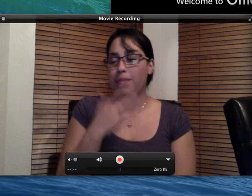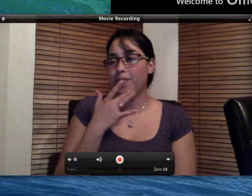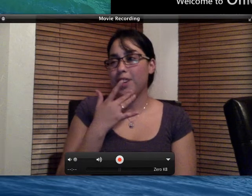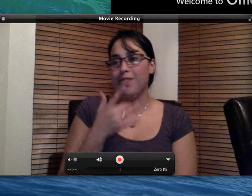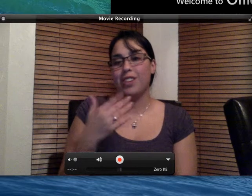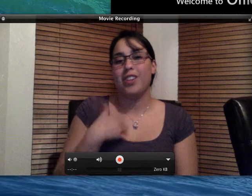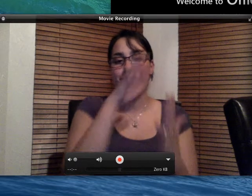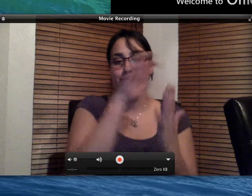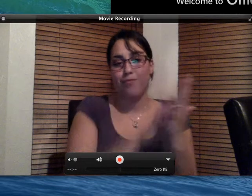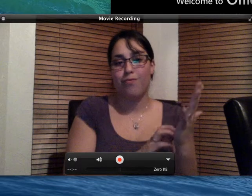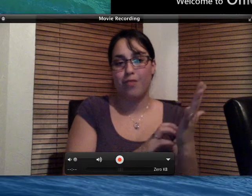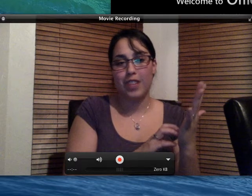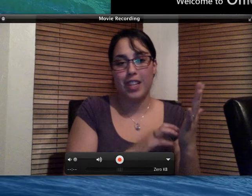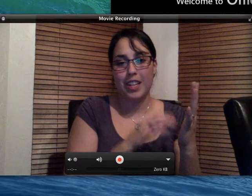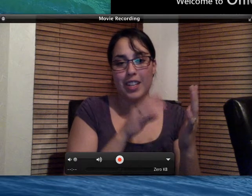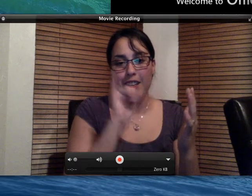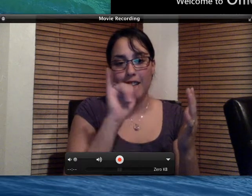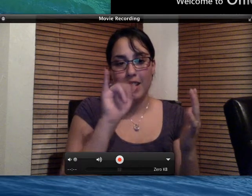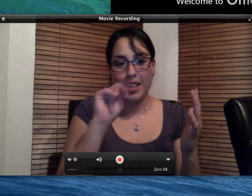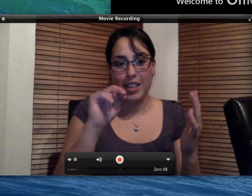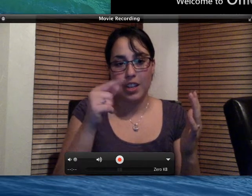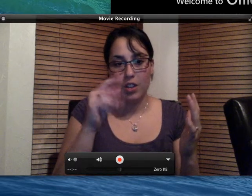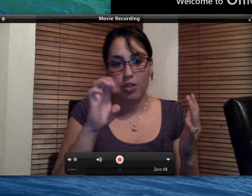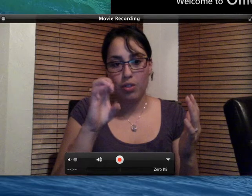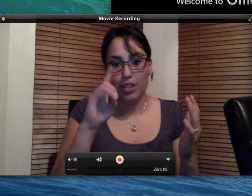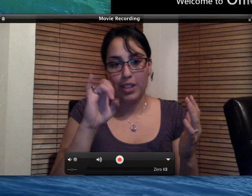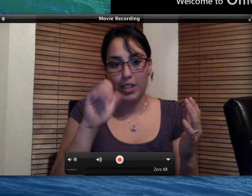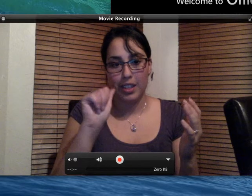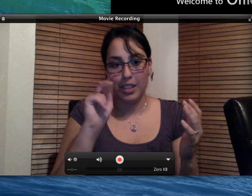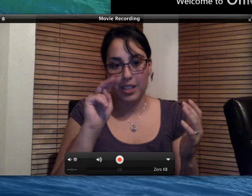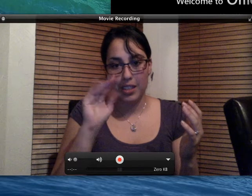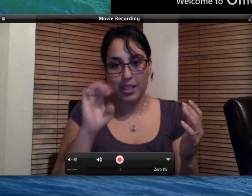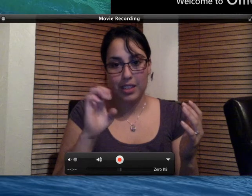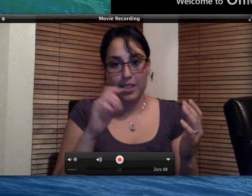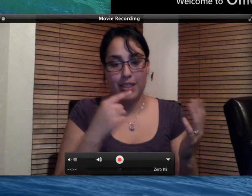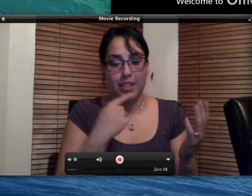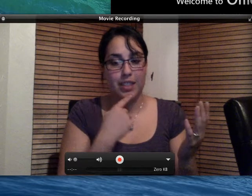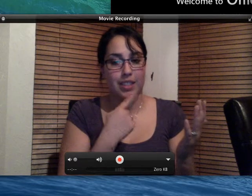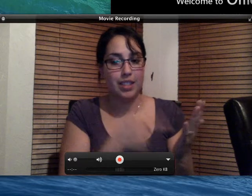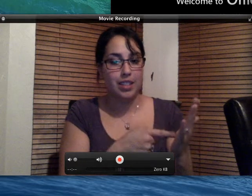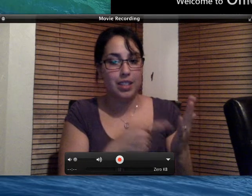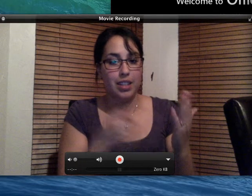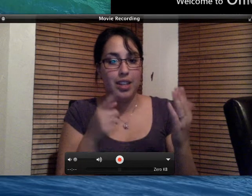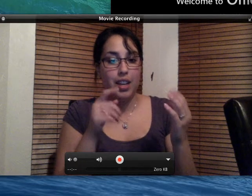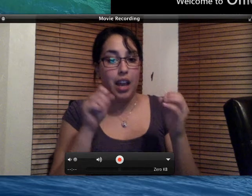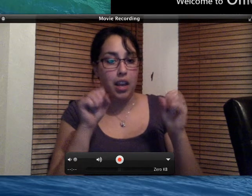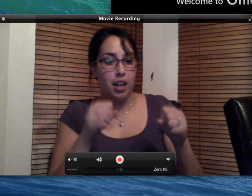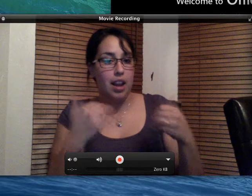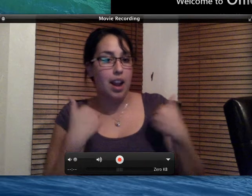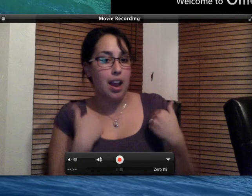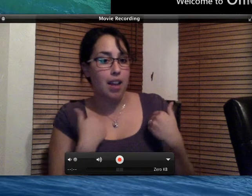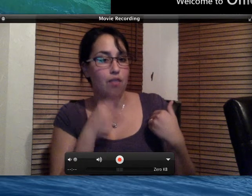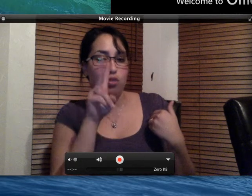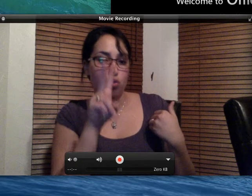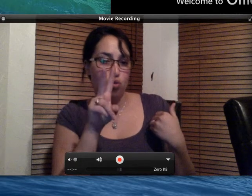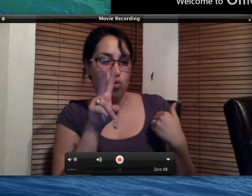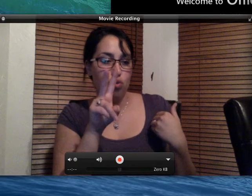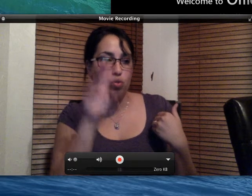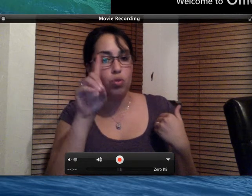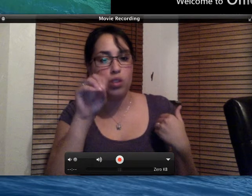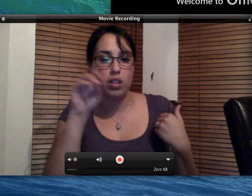a recipe it'll say, for example, yield 2 dozen cupcakes. This one said yield 1 ejaculate.